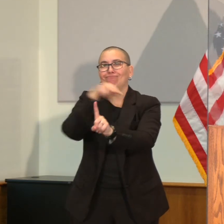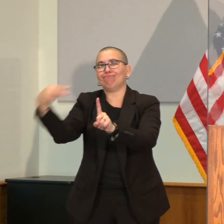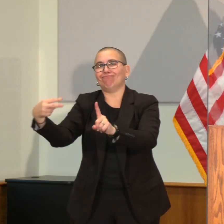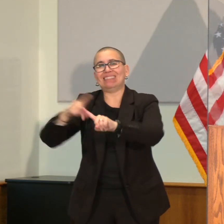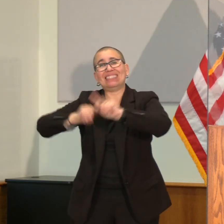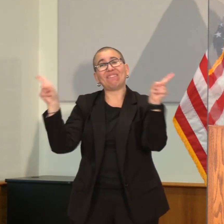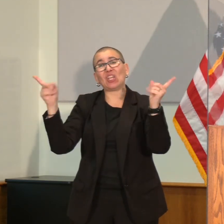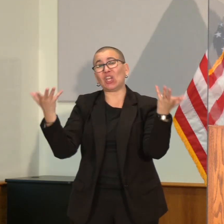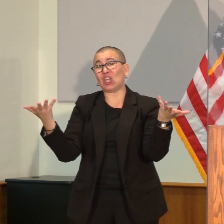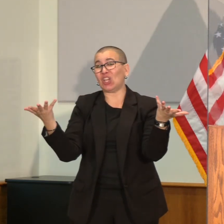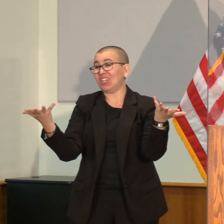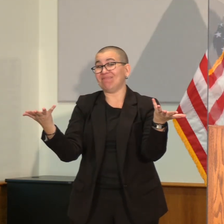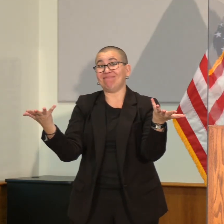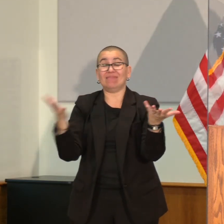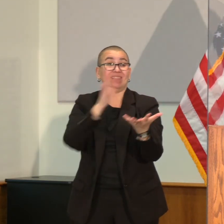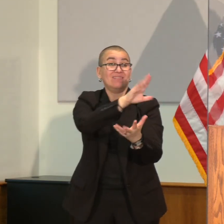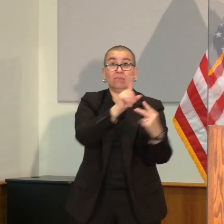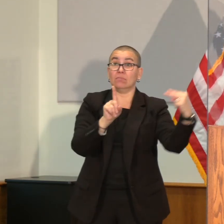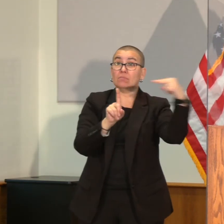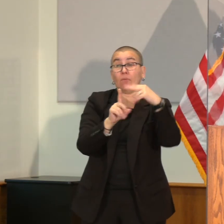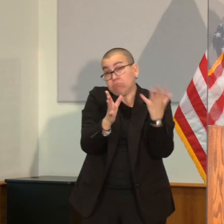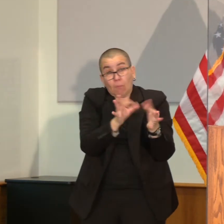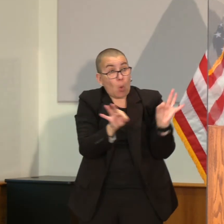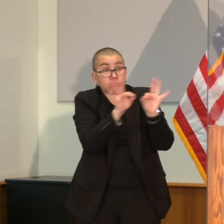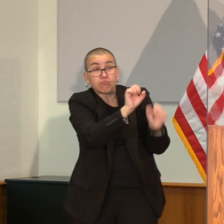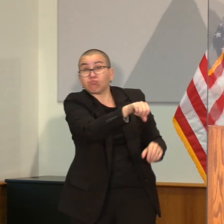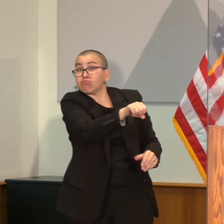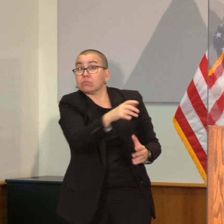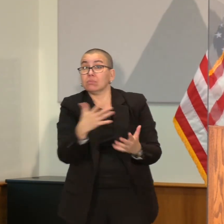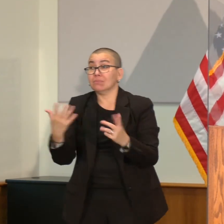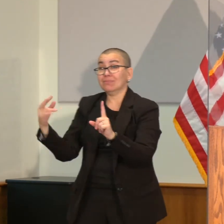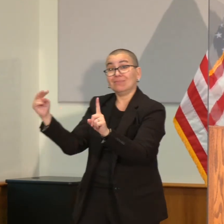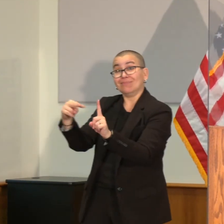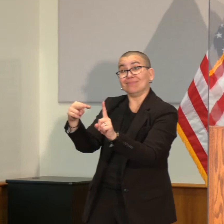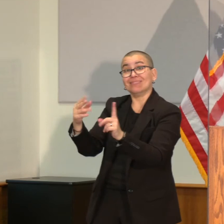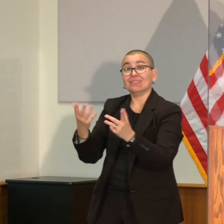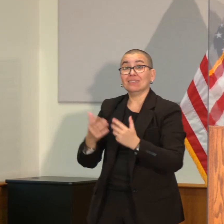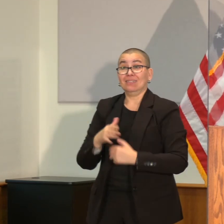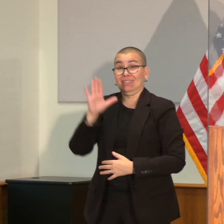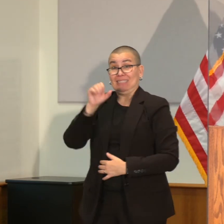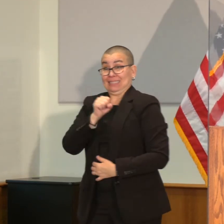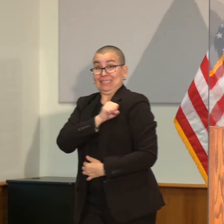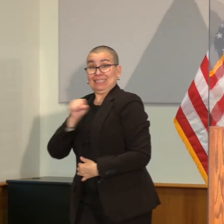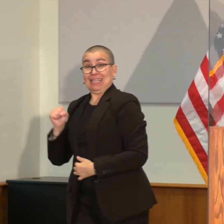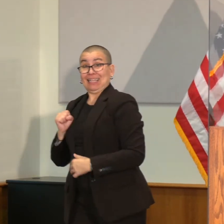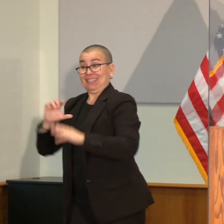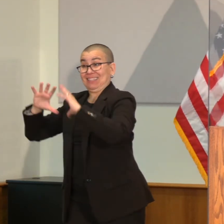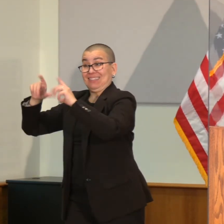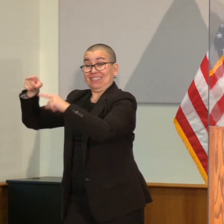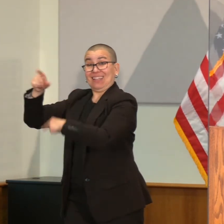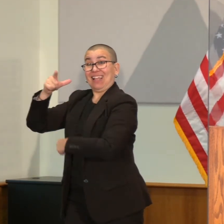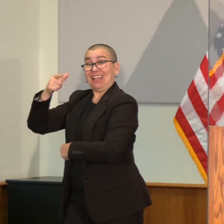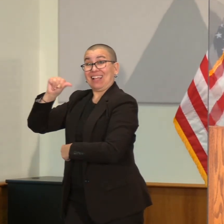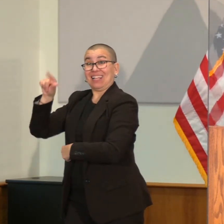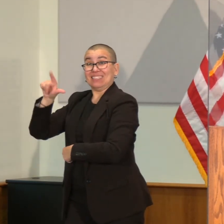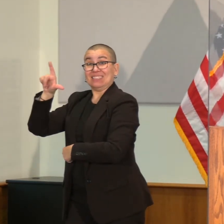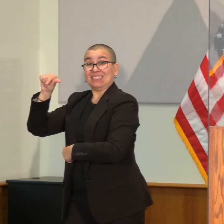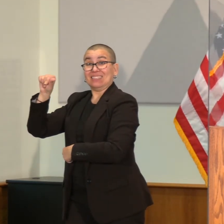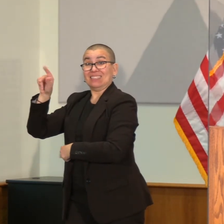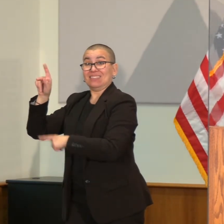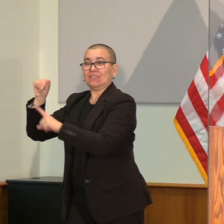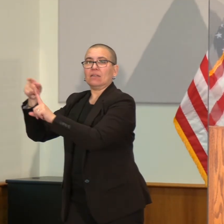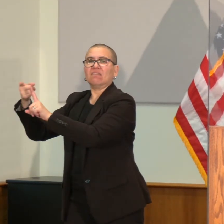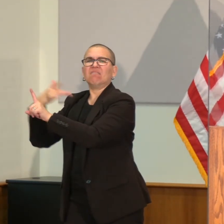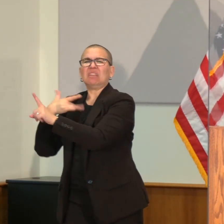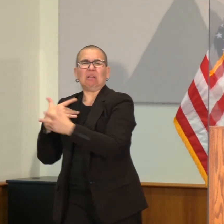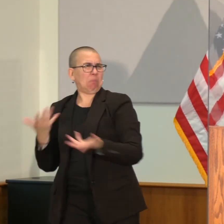perspective matters. As Representative Miller's talking about, Senator Gazelka, and I I believe him when he says he doesn't think that there's a problem here and